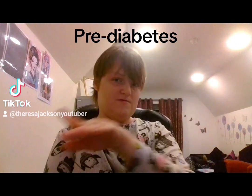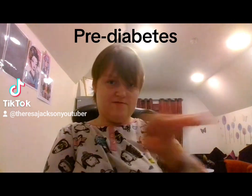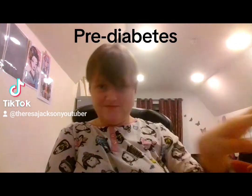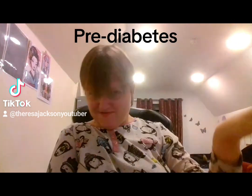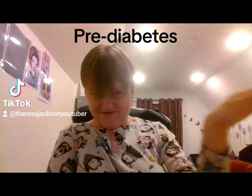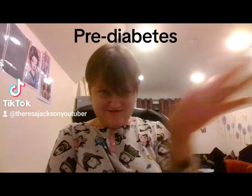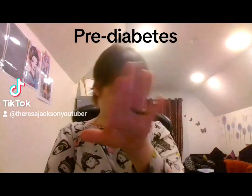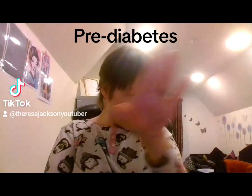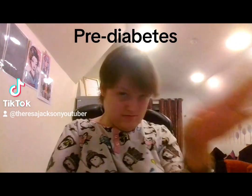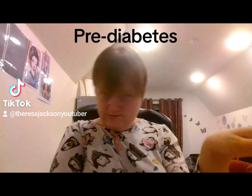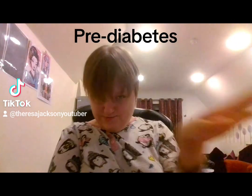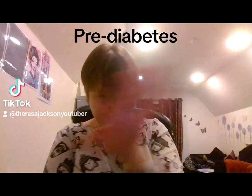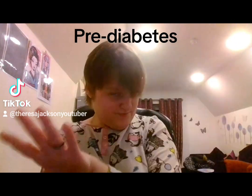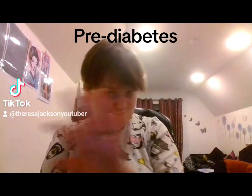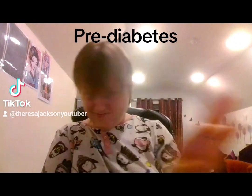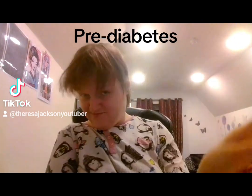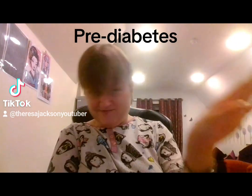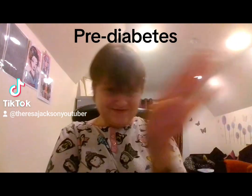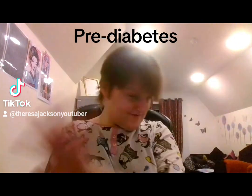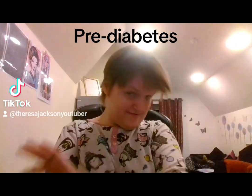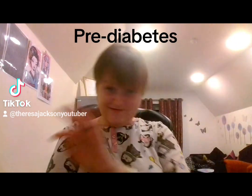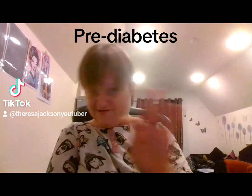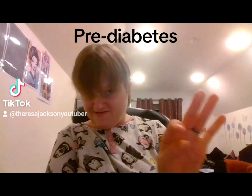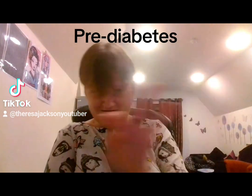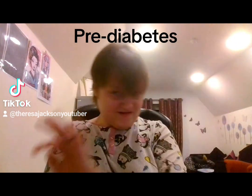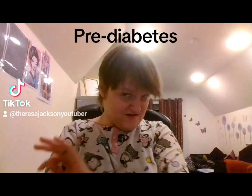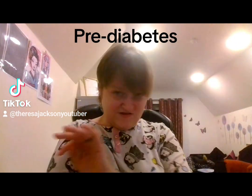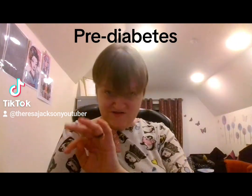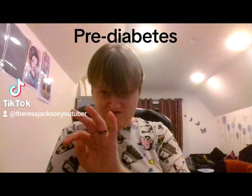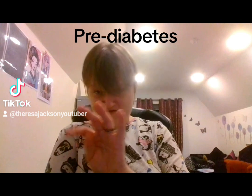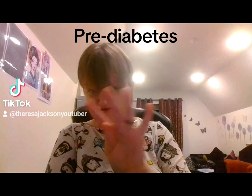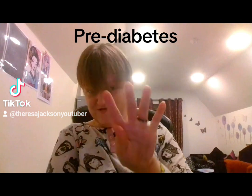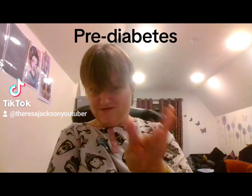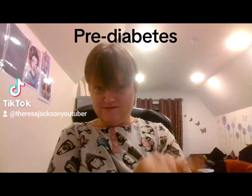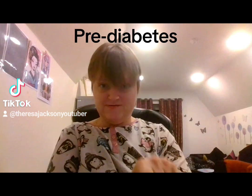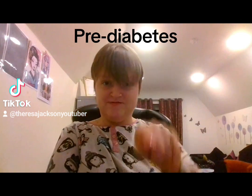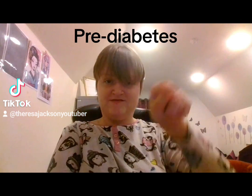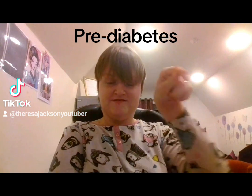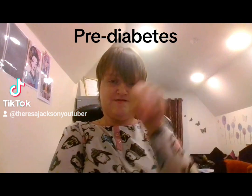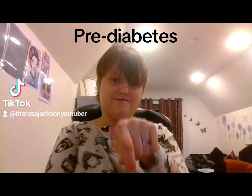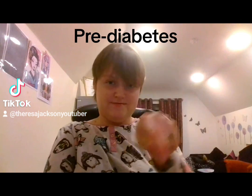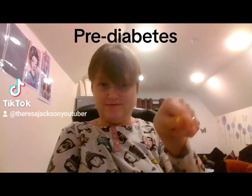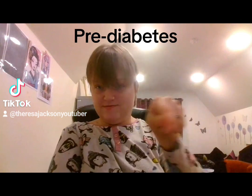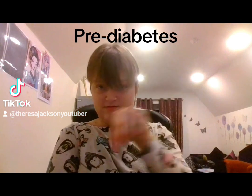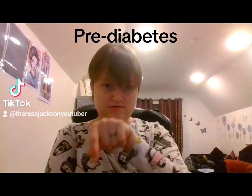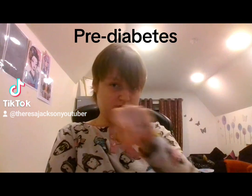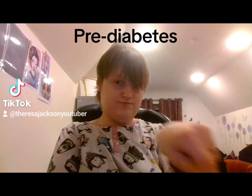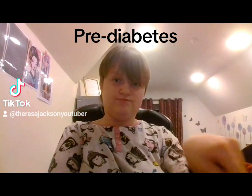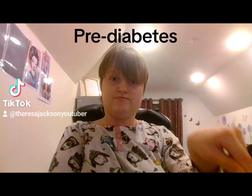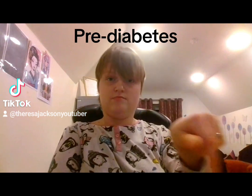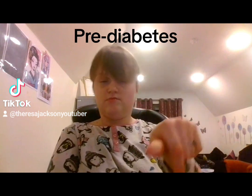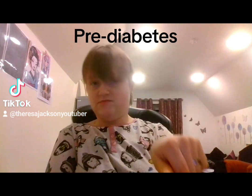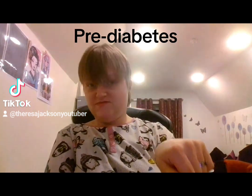Pre-diabetes doesn't have any symptoms. If you start to have any of the symptoms of type